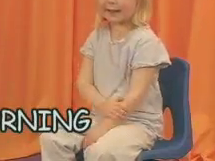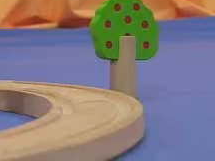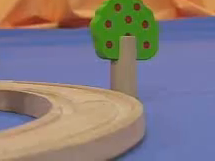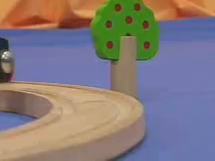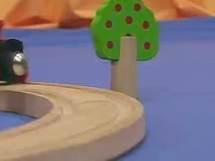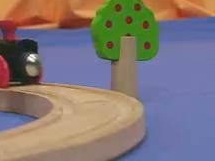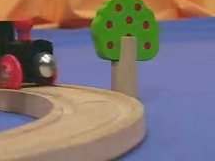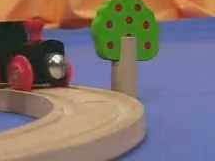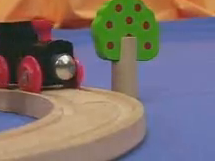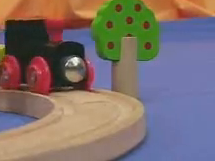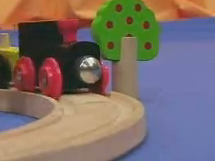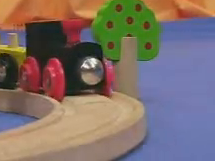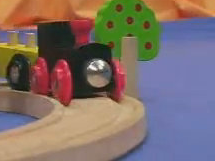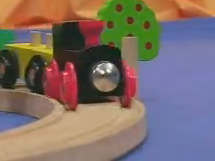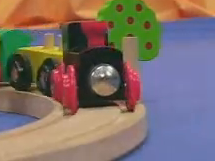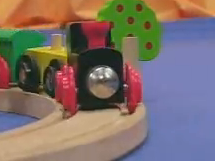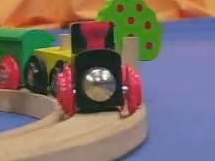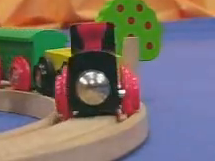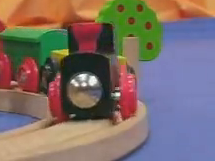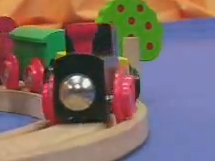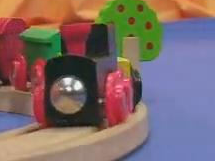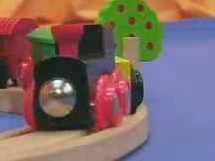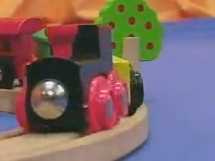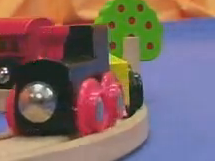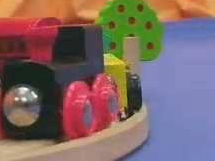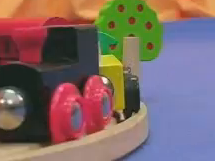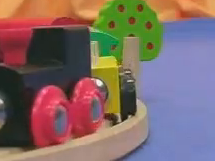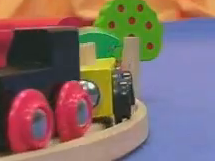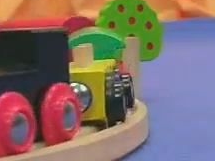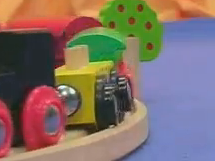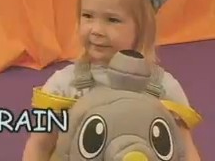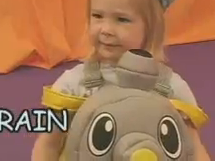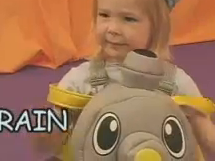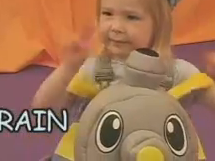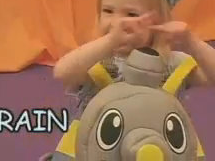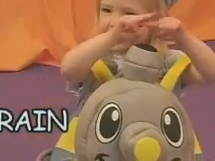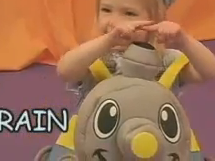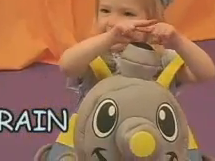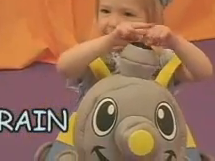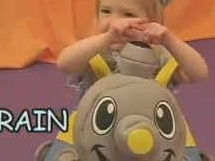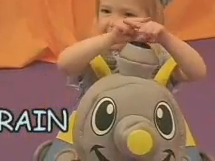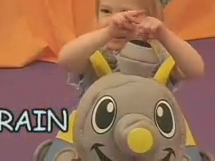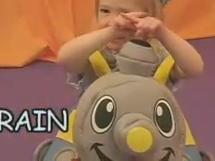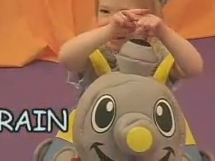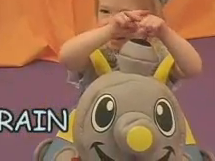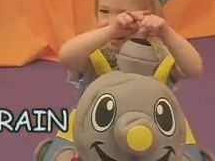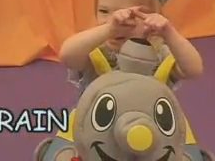Can't you hear the captain shouting Dinah blow your horn